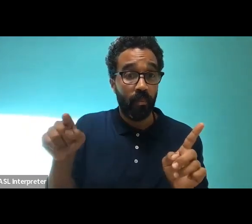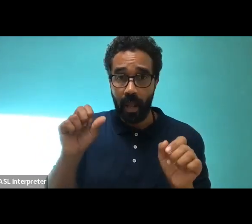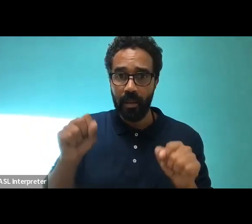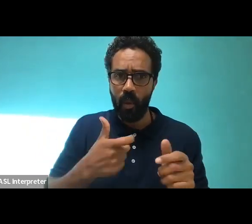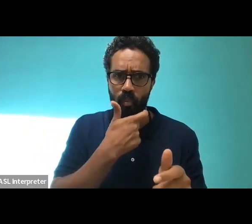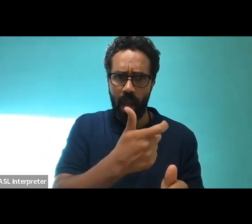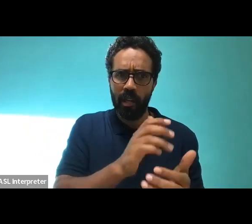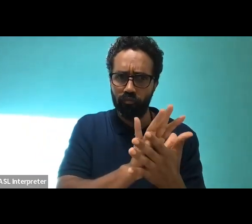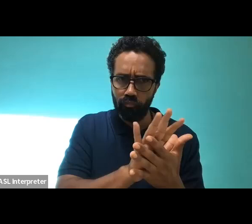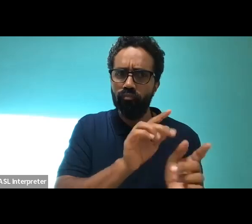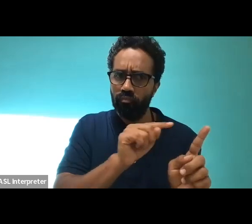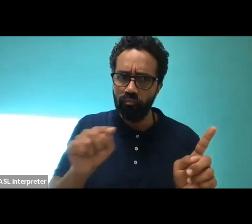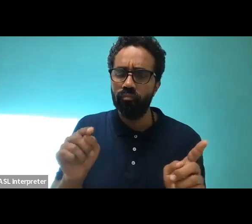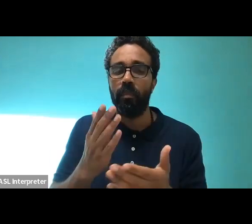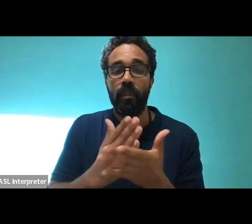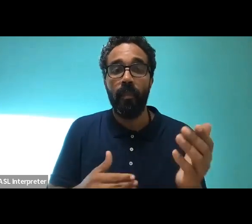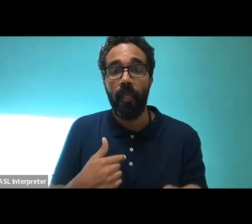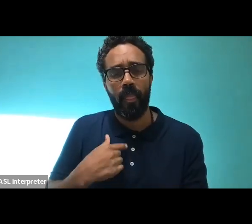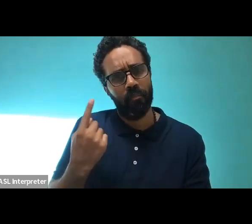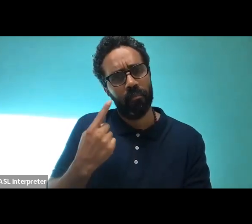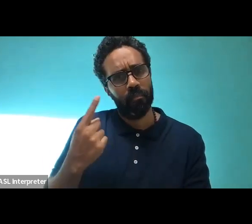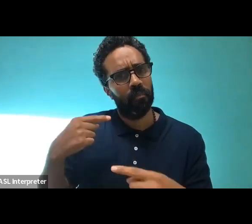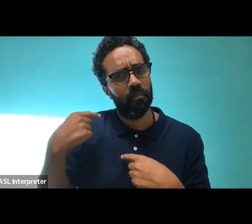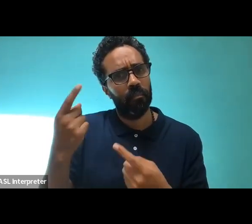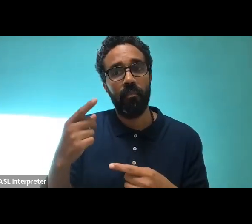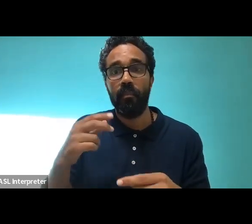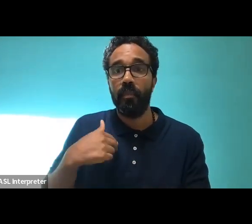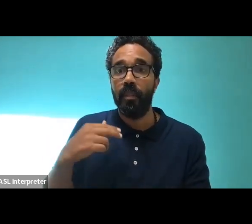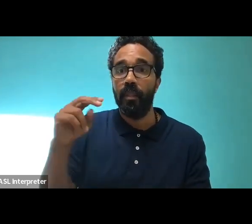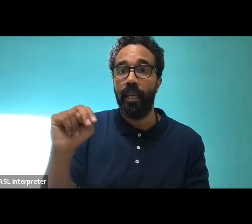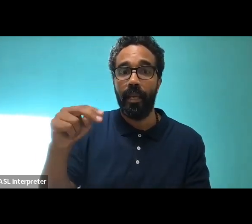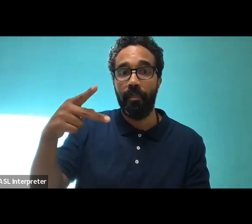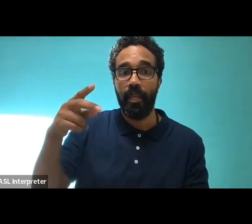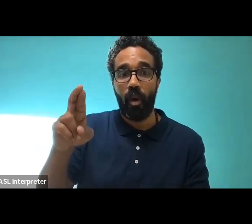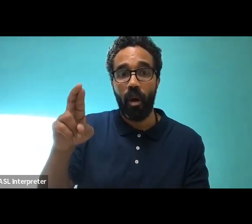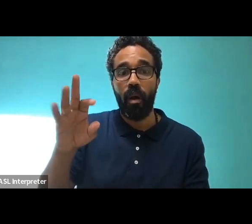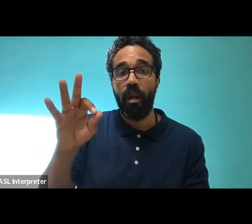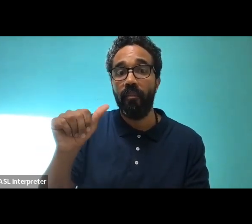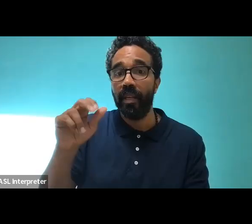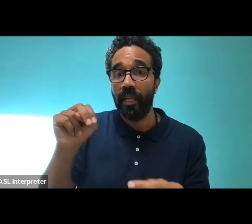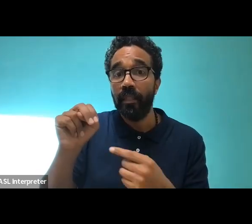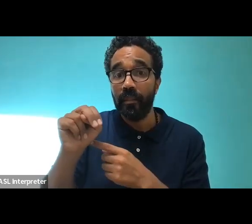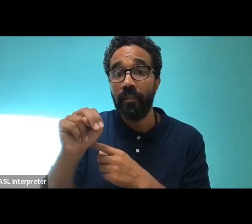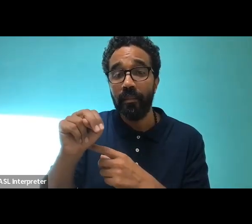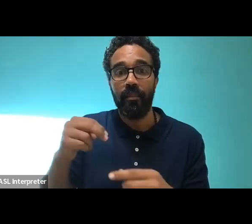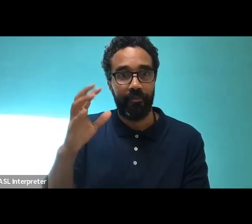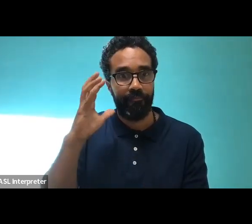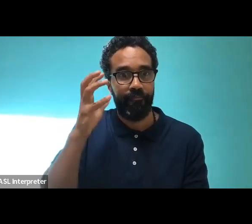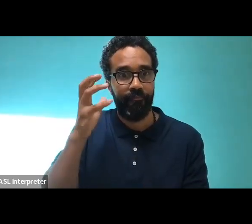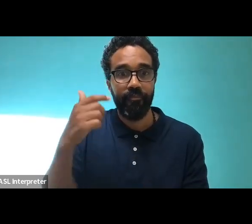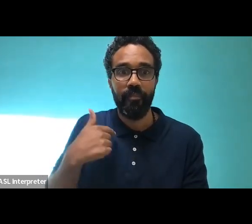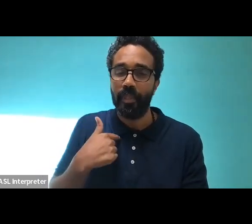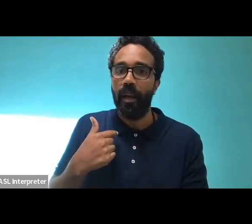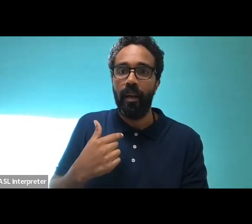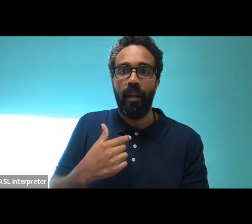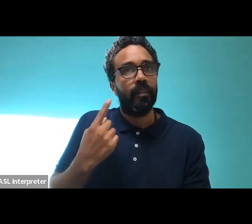that. I've wondered sometimes, I'm an NPR fan, and I've wondered sometimes if StoryCorps might be an